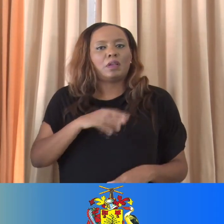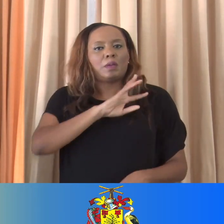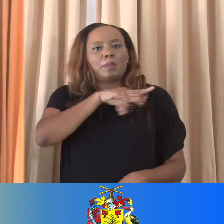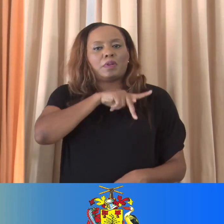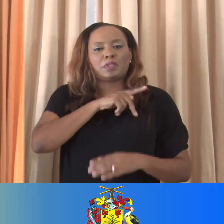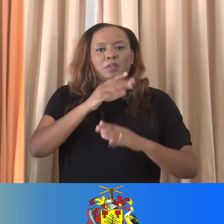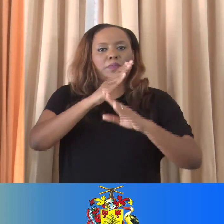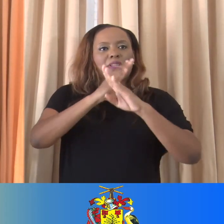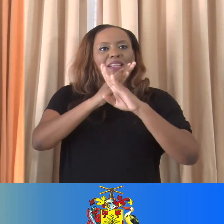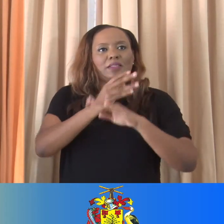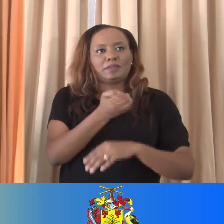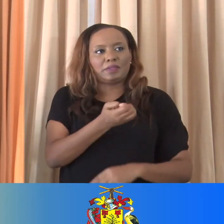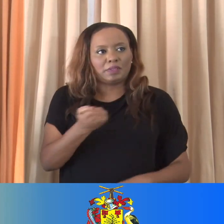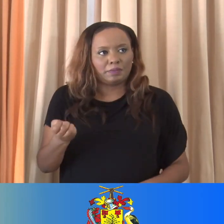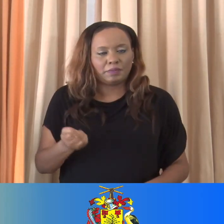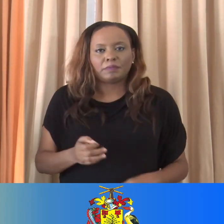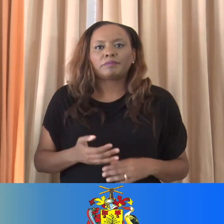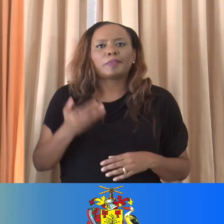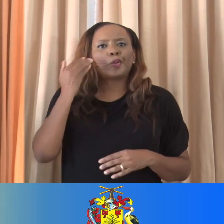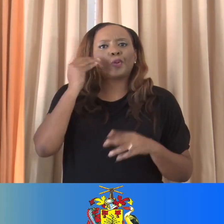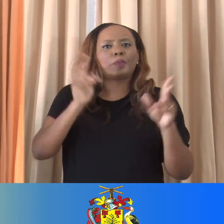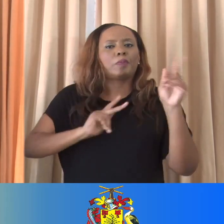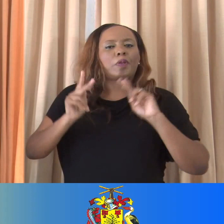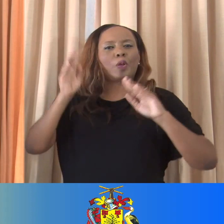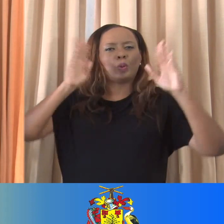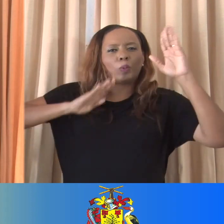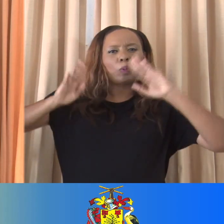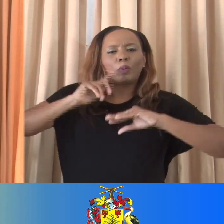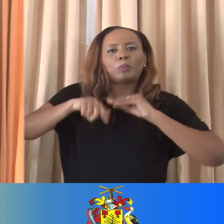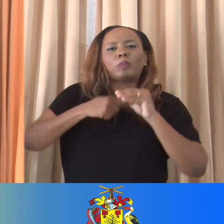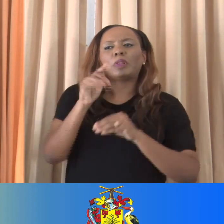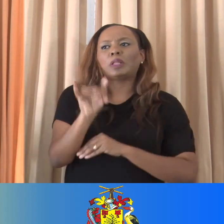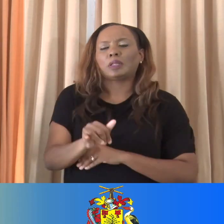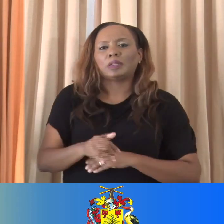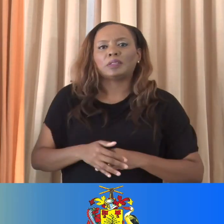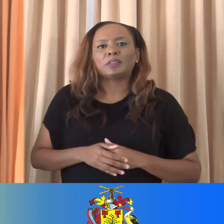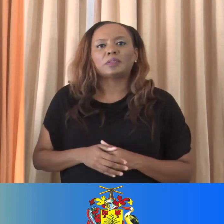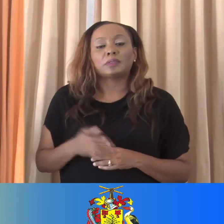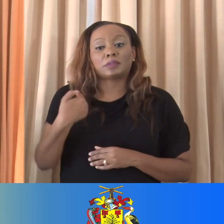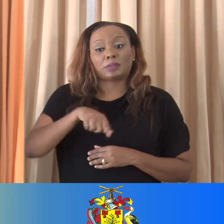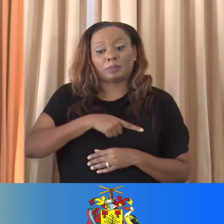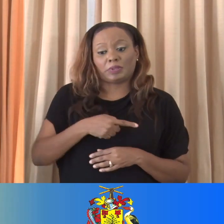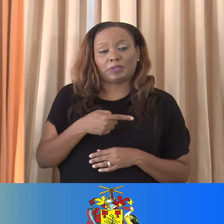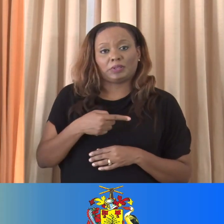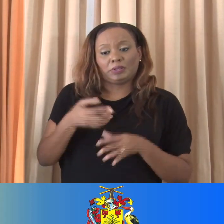know has made the media. We've made the decision that we're going to